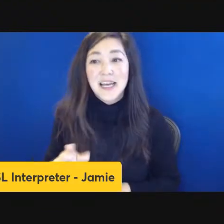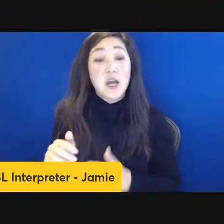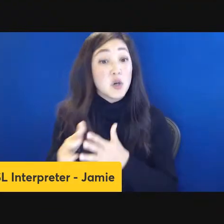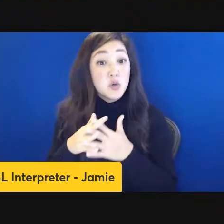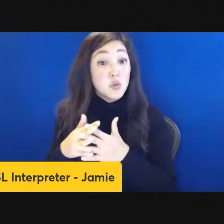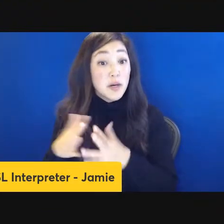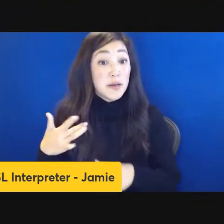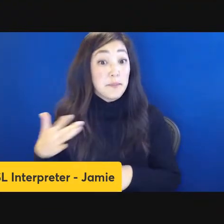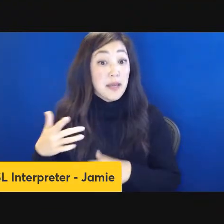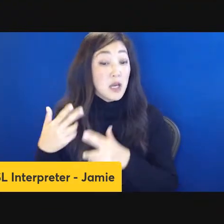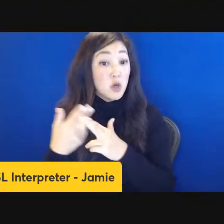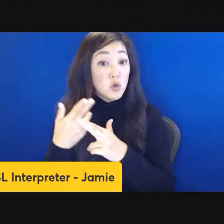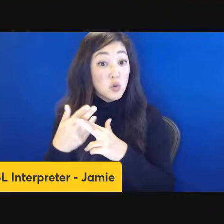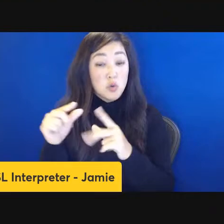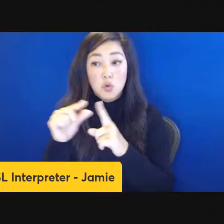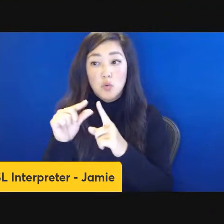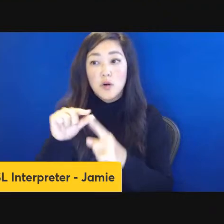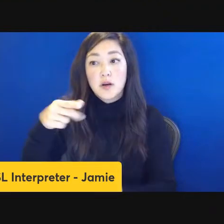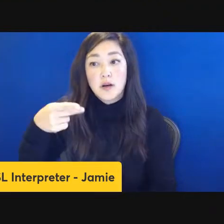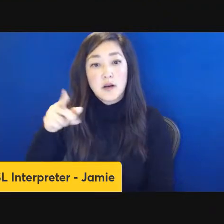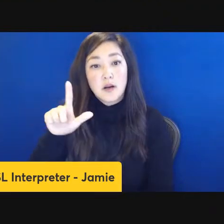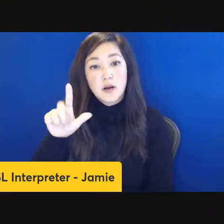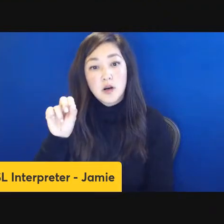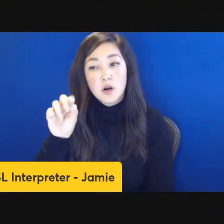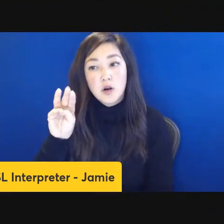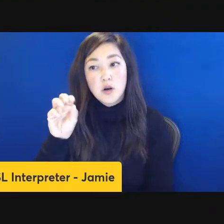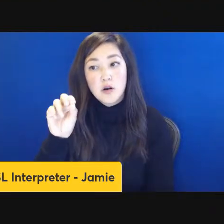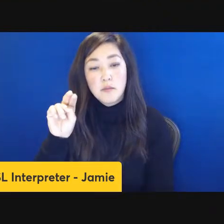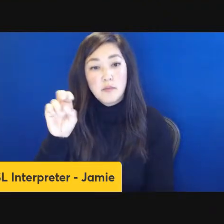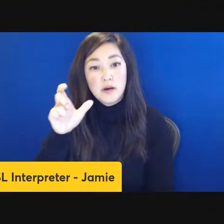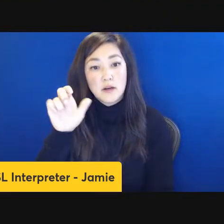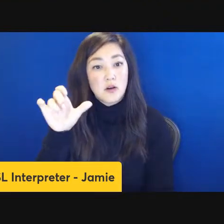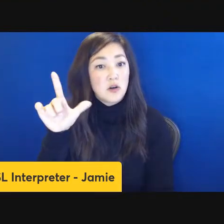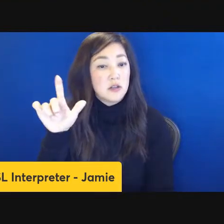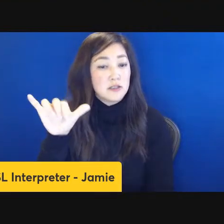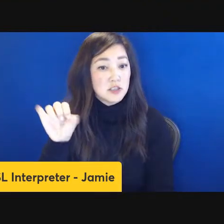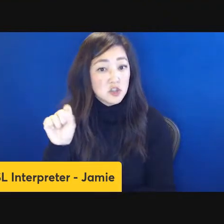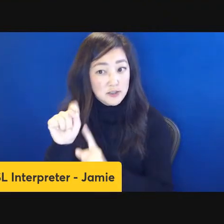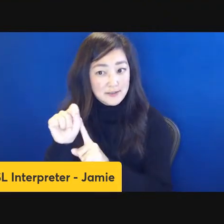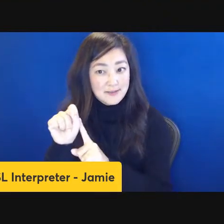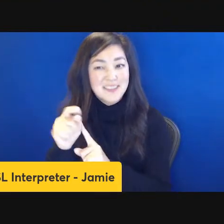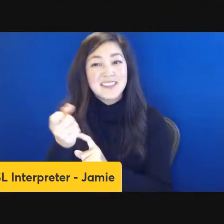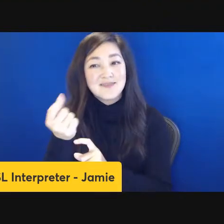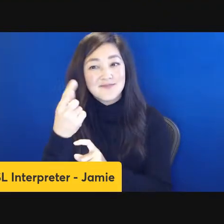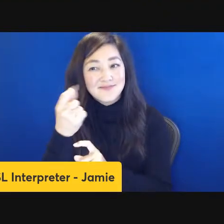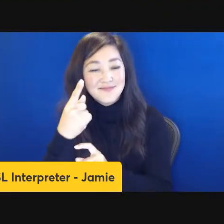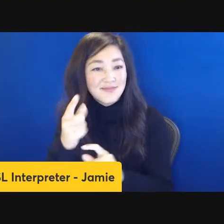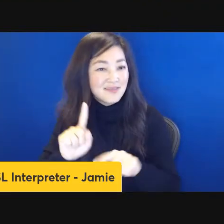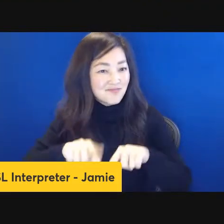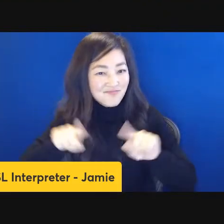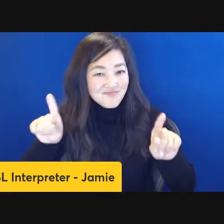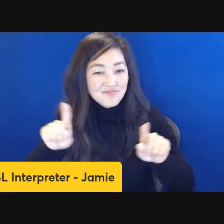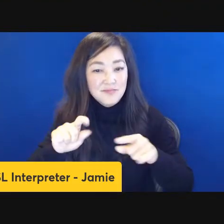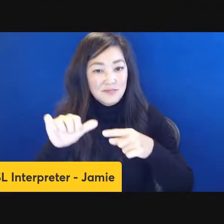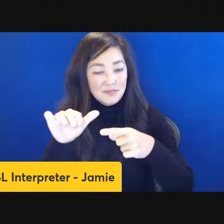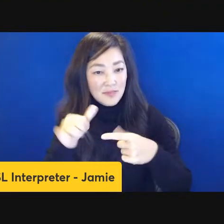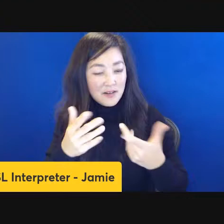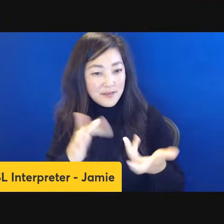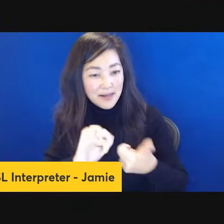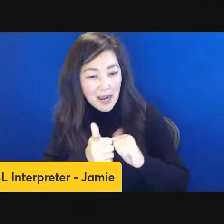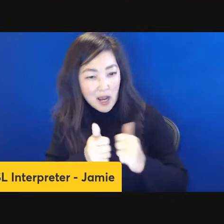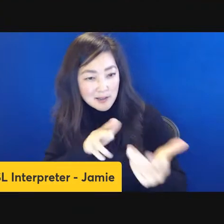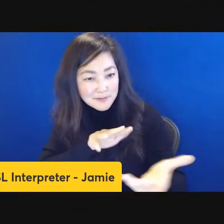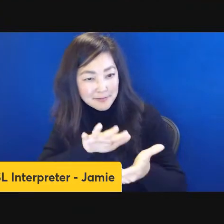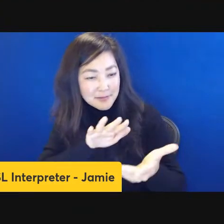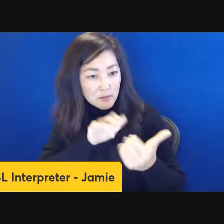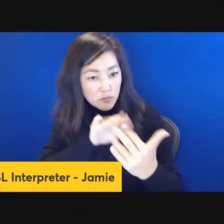to use the term pulmonologists. You'll learn from today's talk that a variety of practices within respirology and